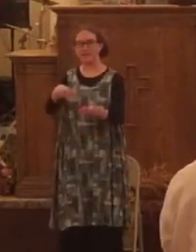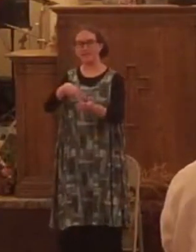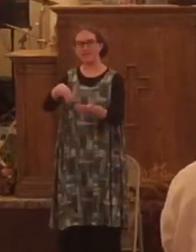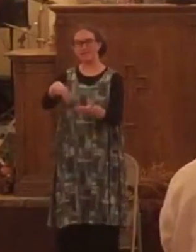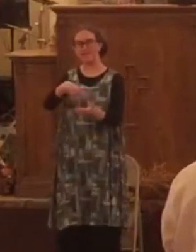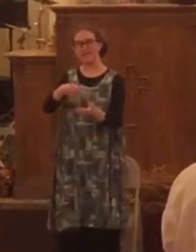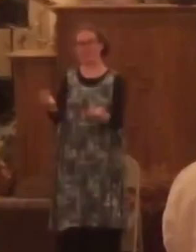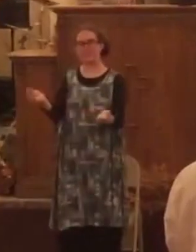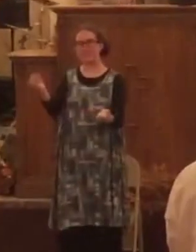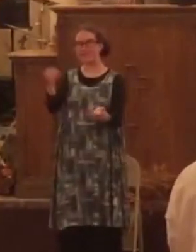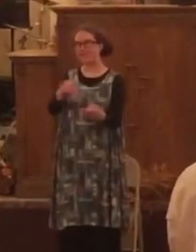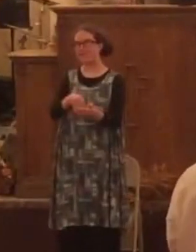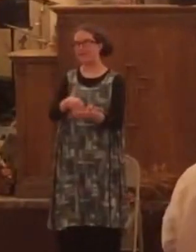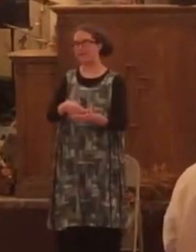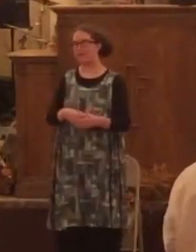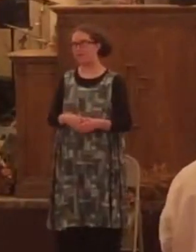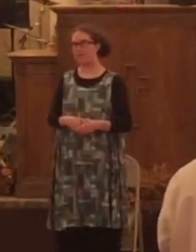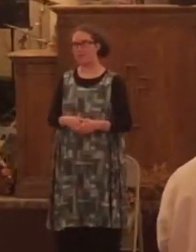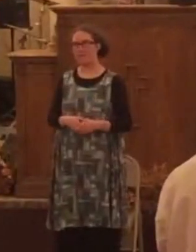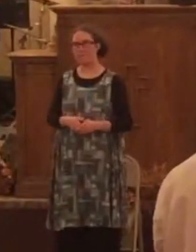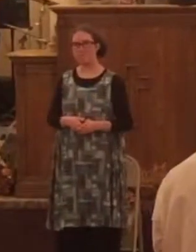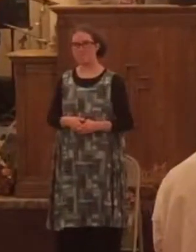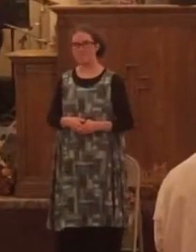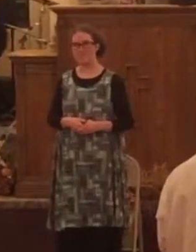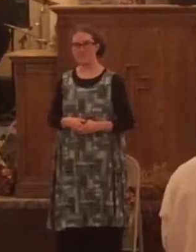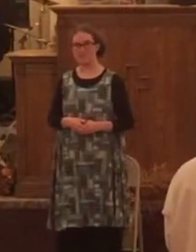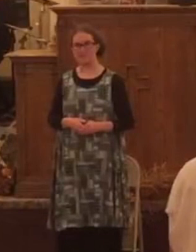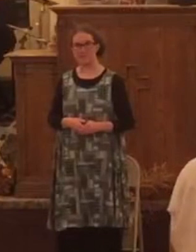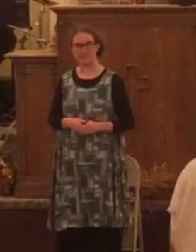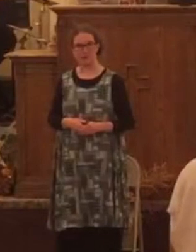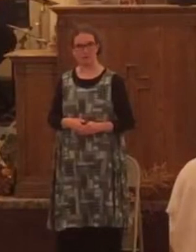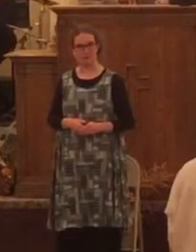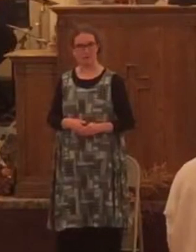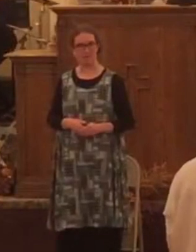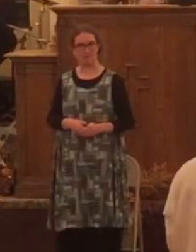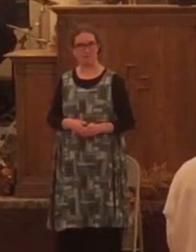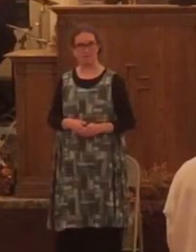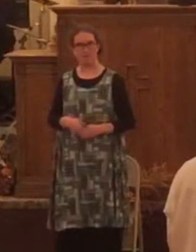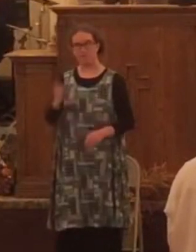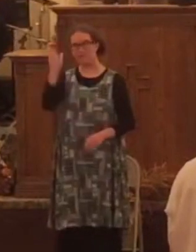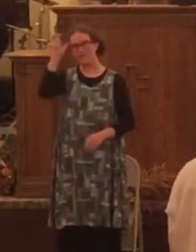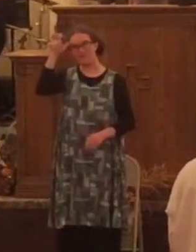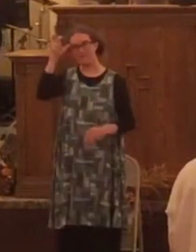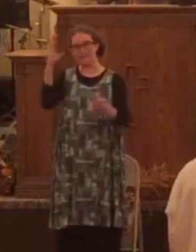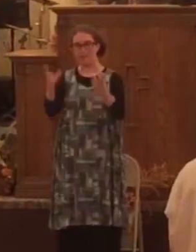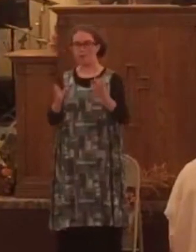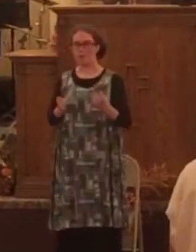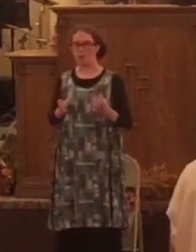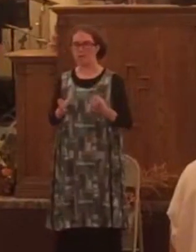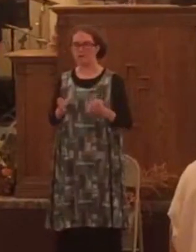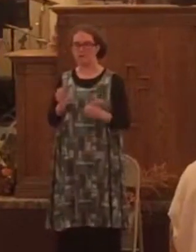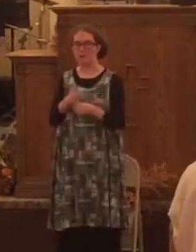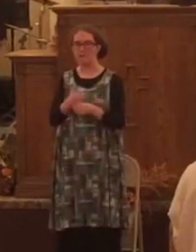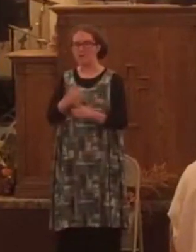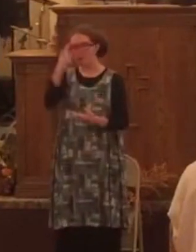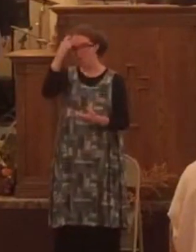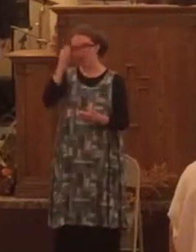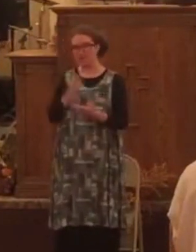dance again? Praise God. What the devil wants to convince you